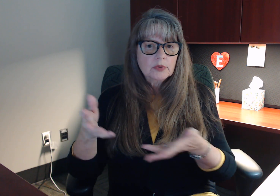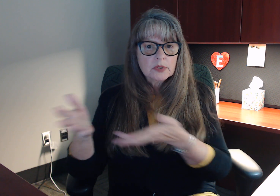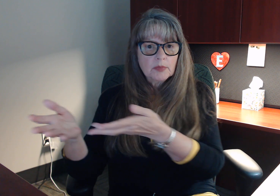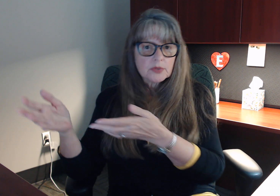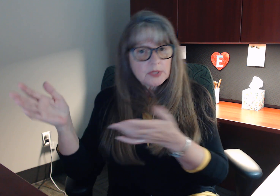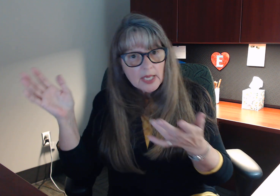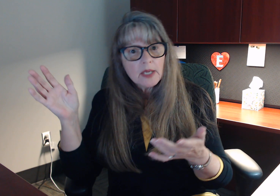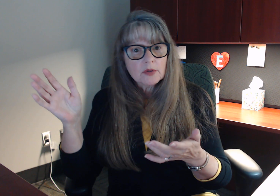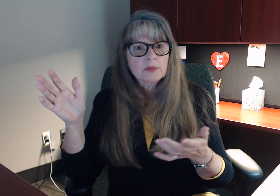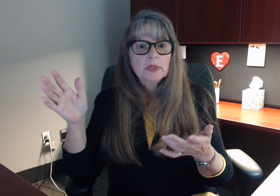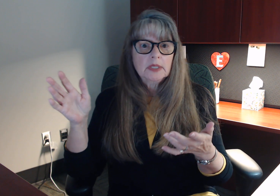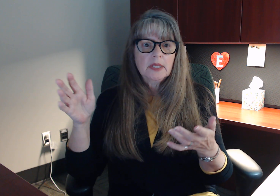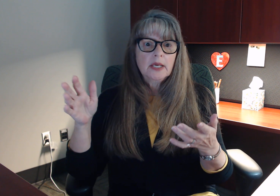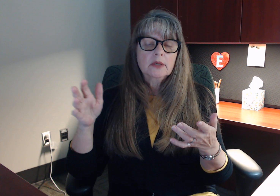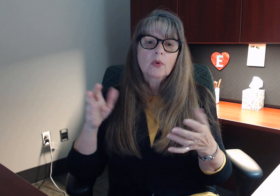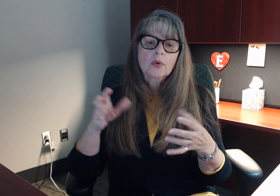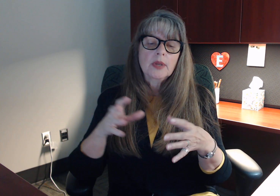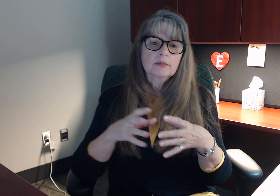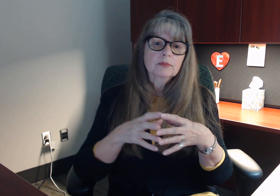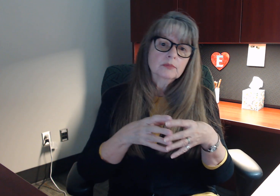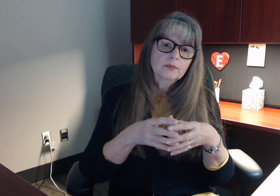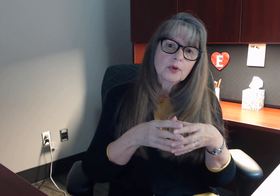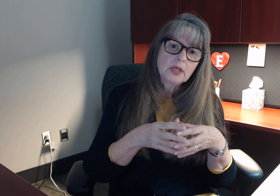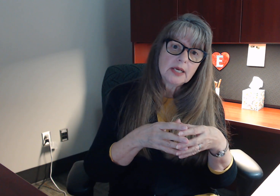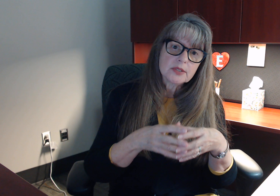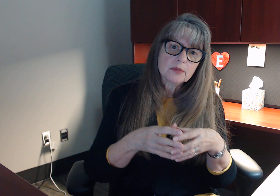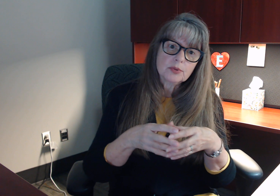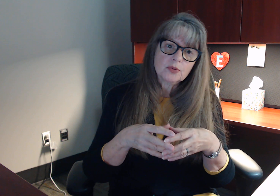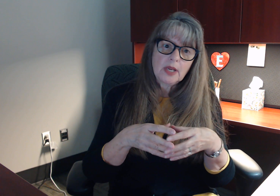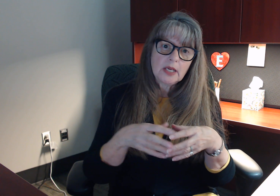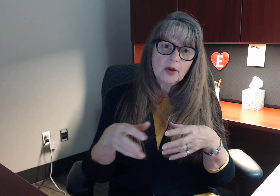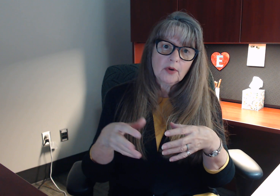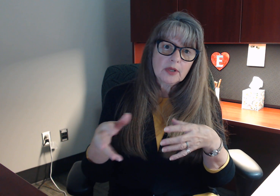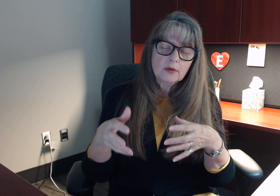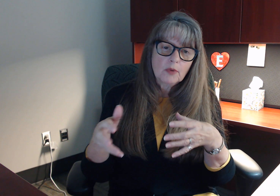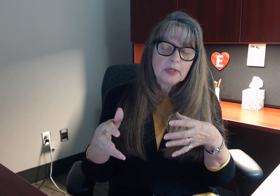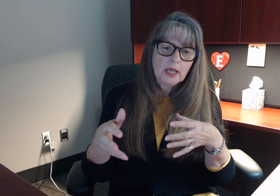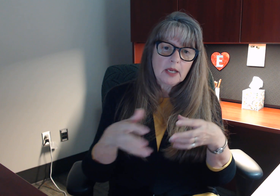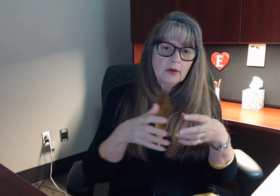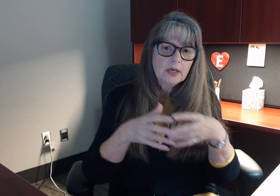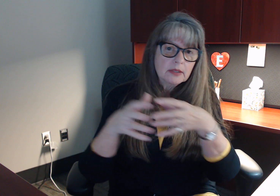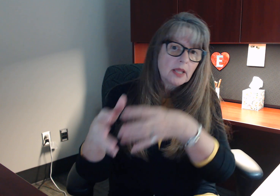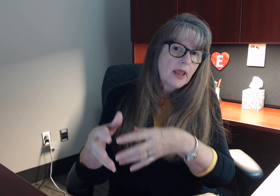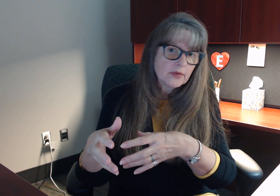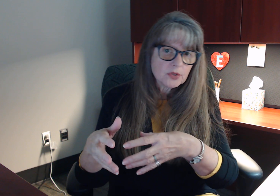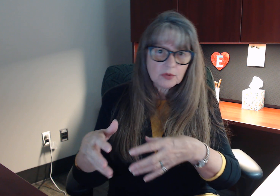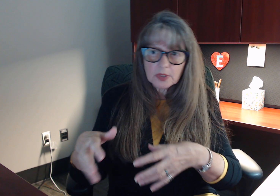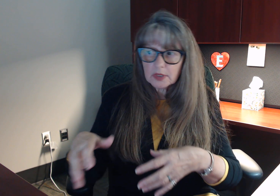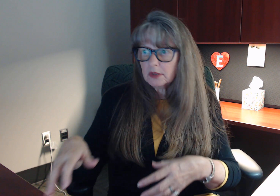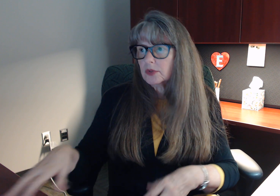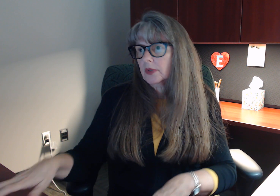someone else's egg or something like that, or they fertilize it, but you can't carry it, a woman can't carry it, and then they have a surrogate.